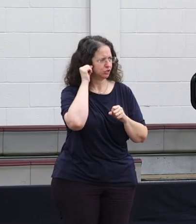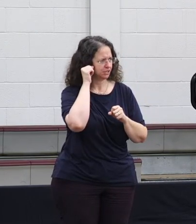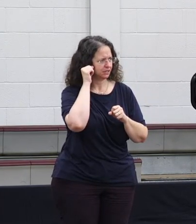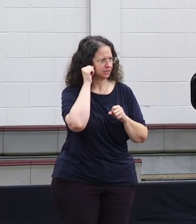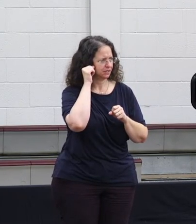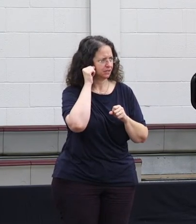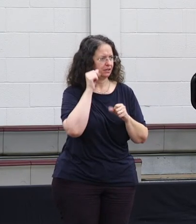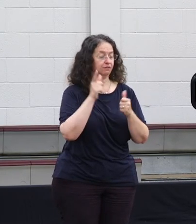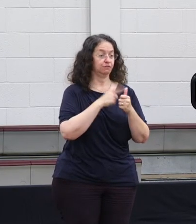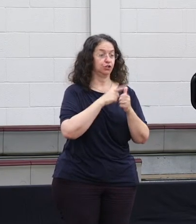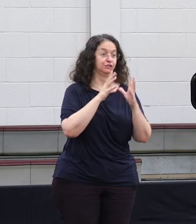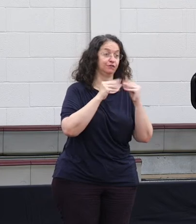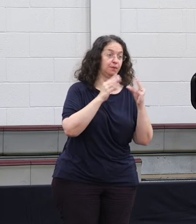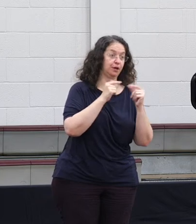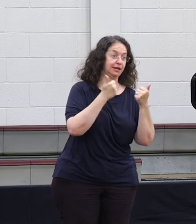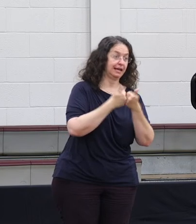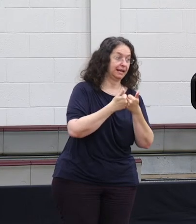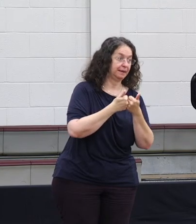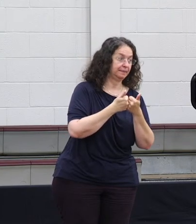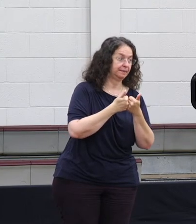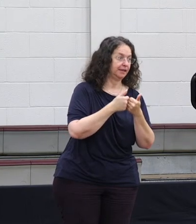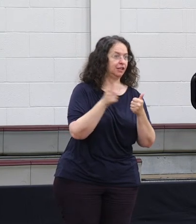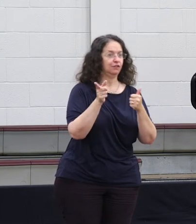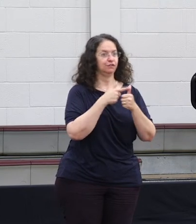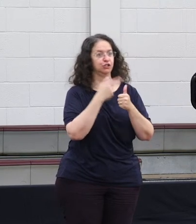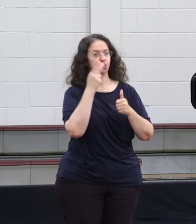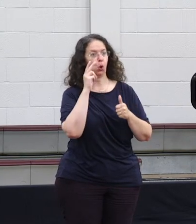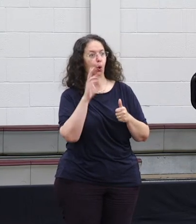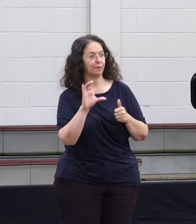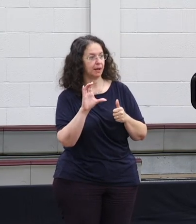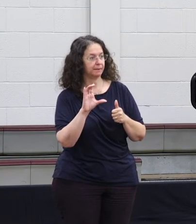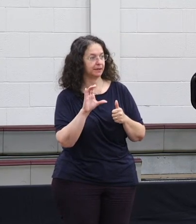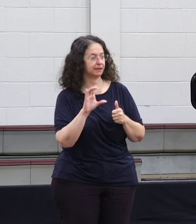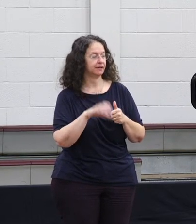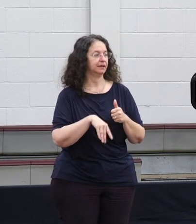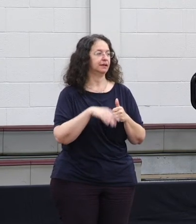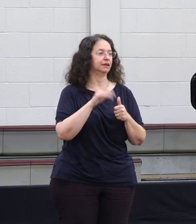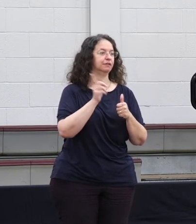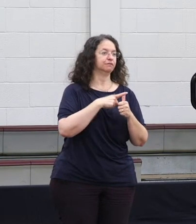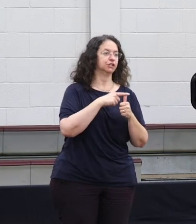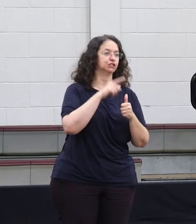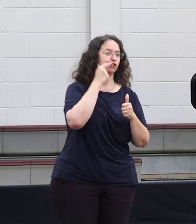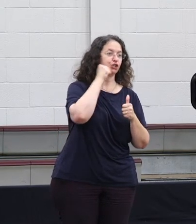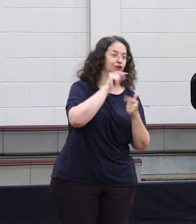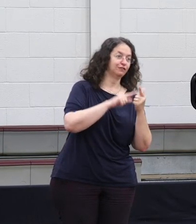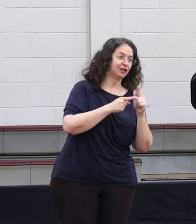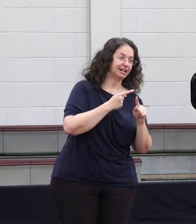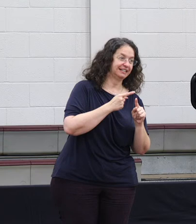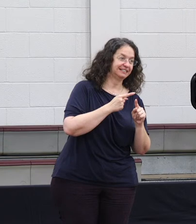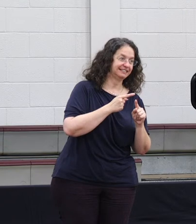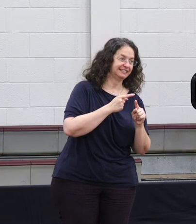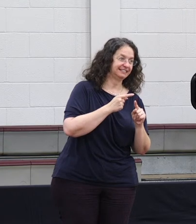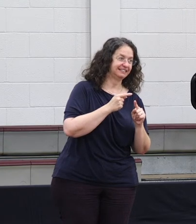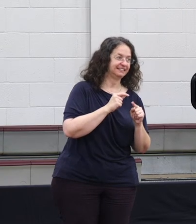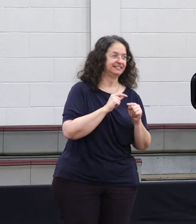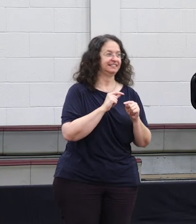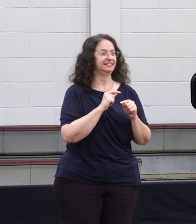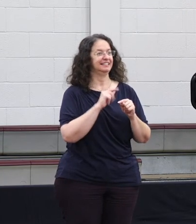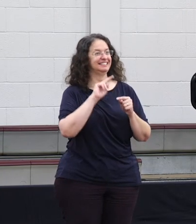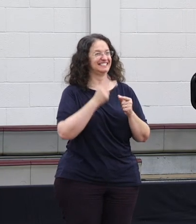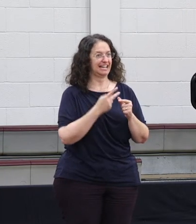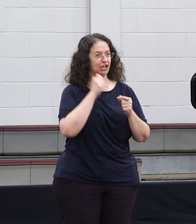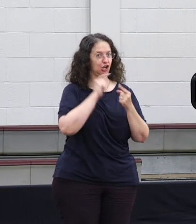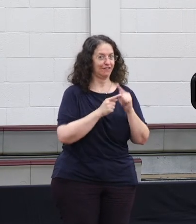There was the first football game, the first homecoming, the first girlfriend, the